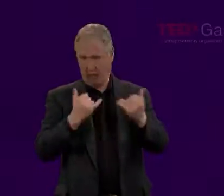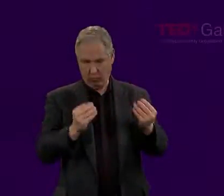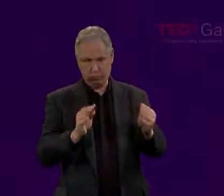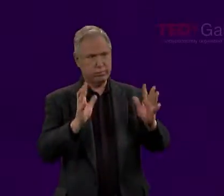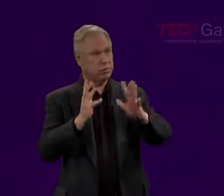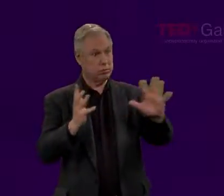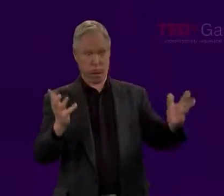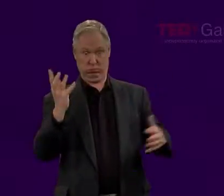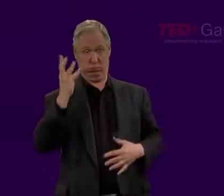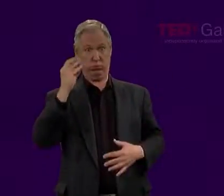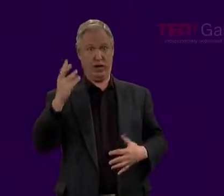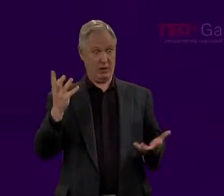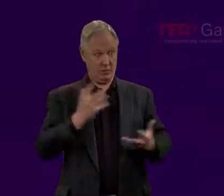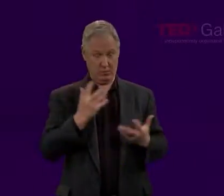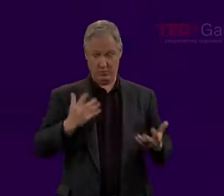to show the pathway.